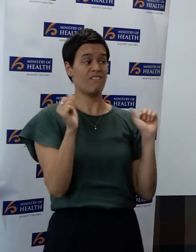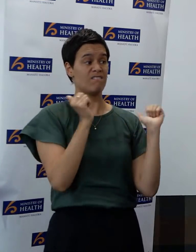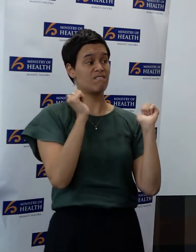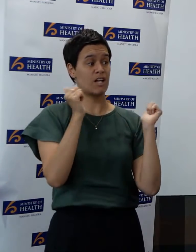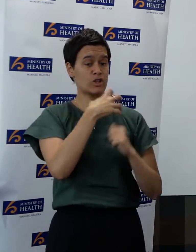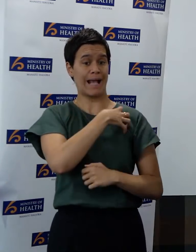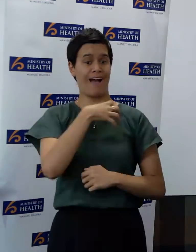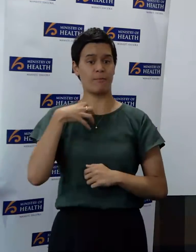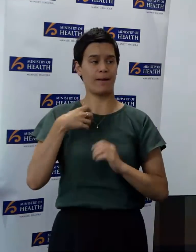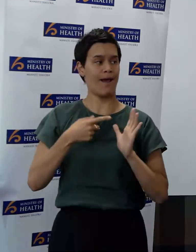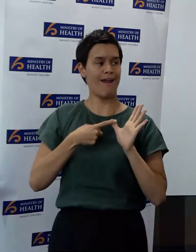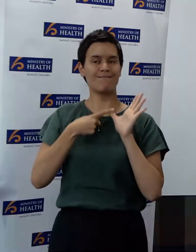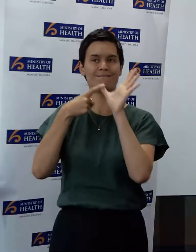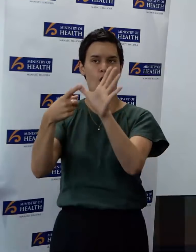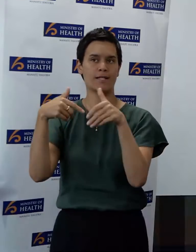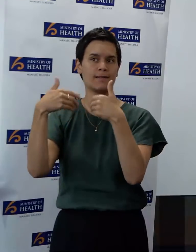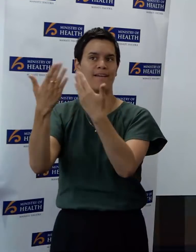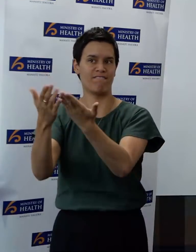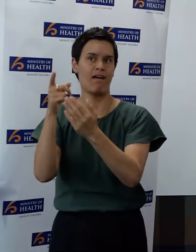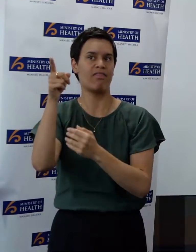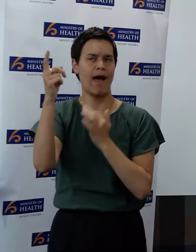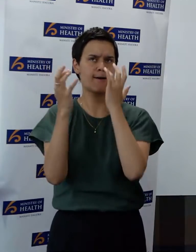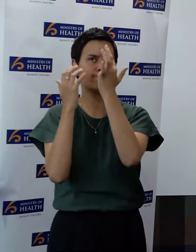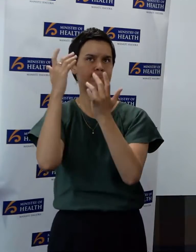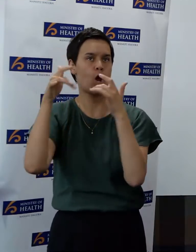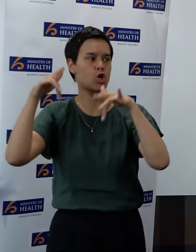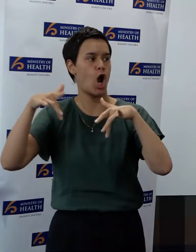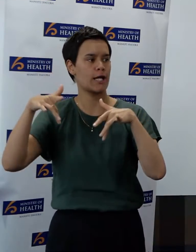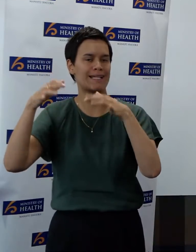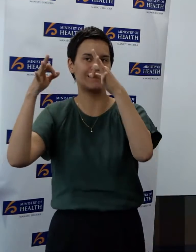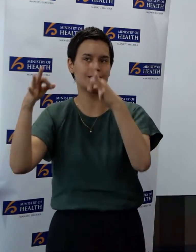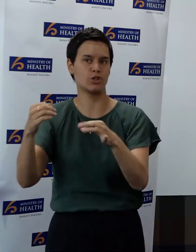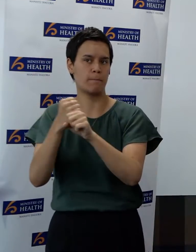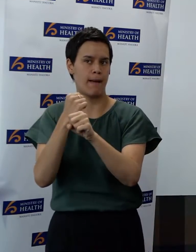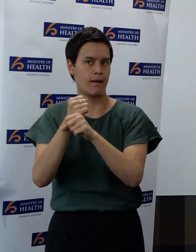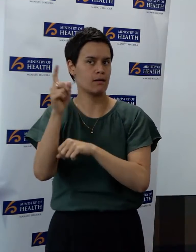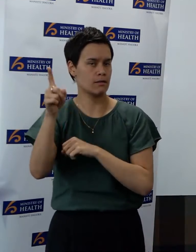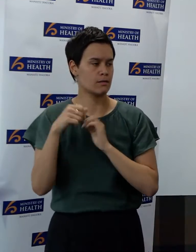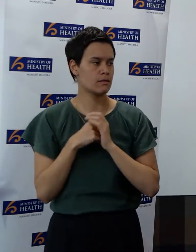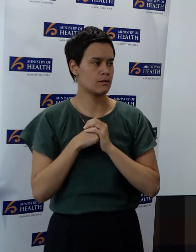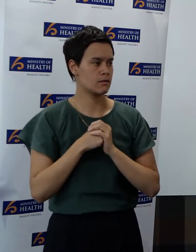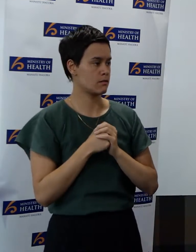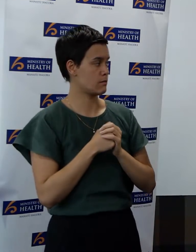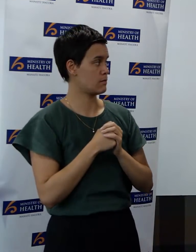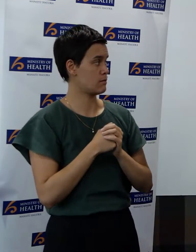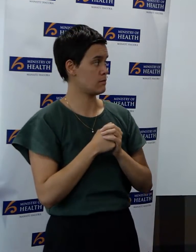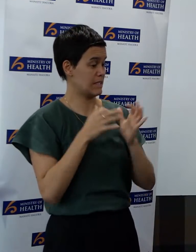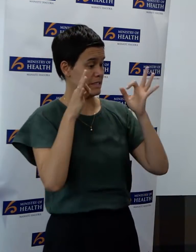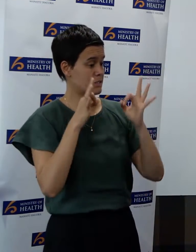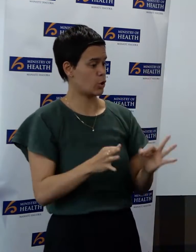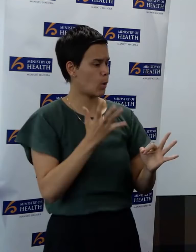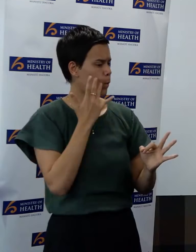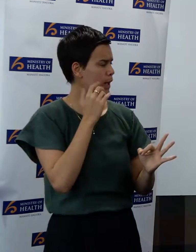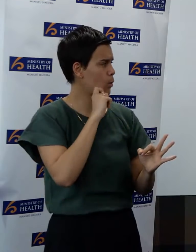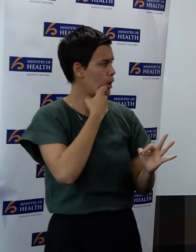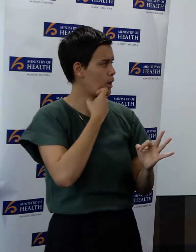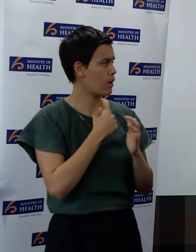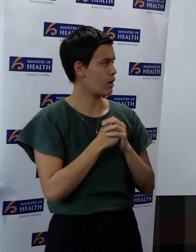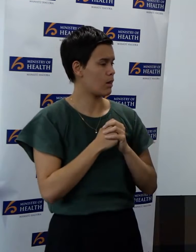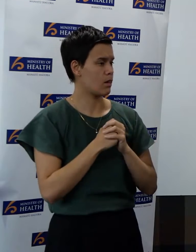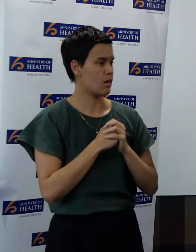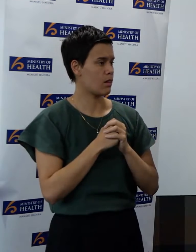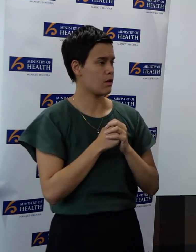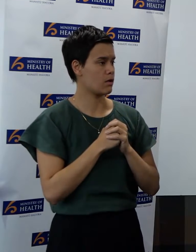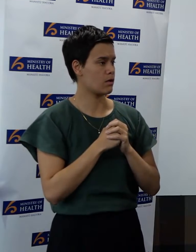people when they come back, and decisions are being considered about what to do there. When do you expect to know? Well, all the